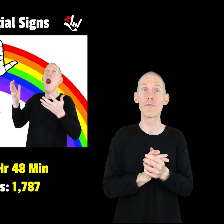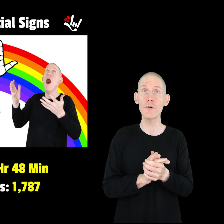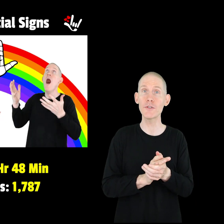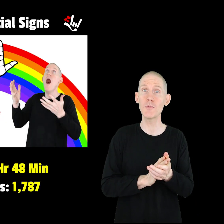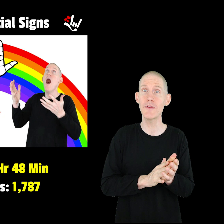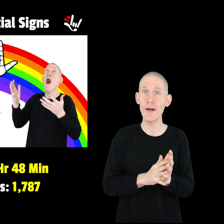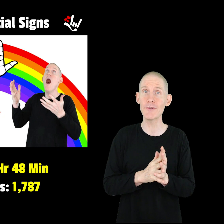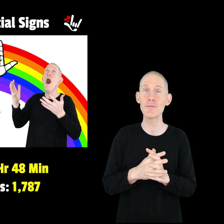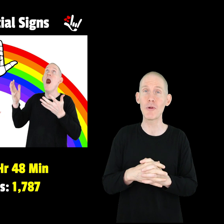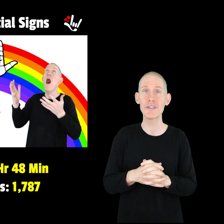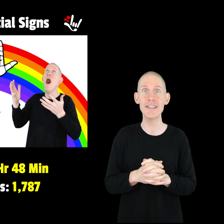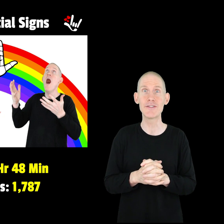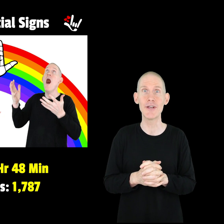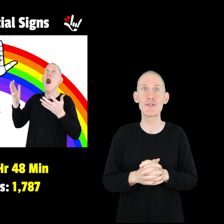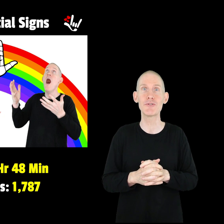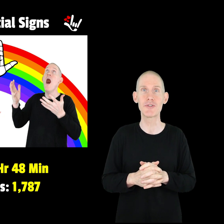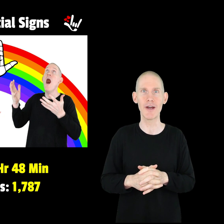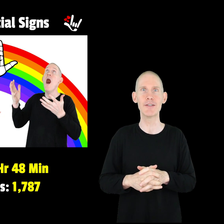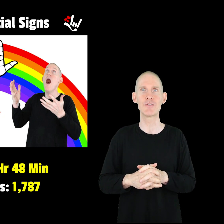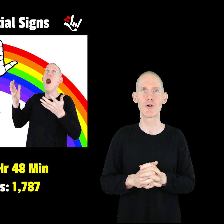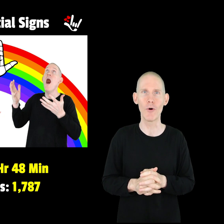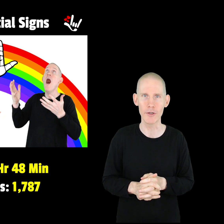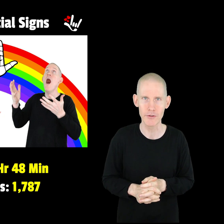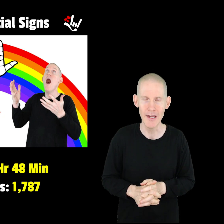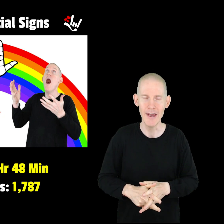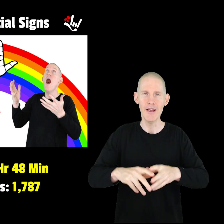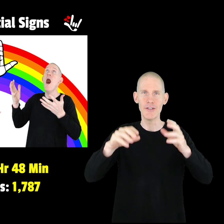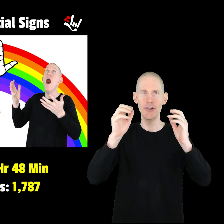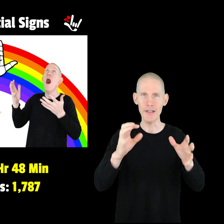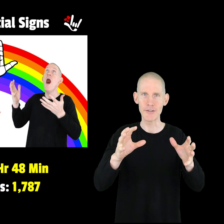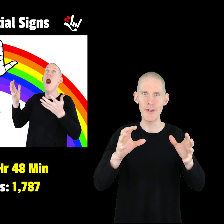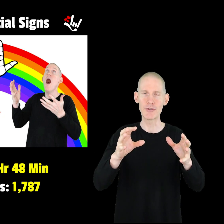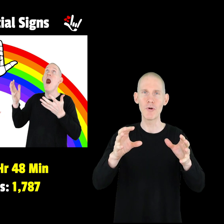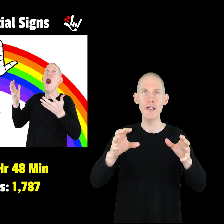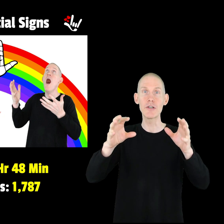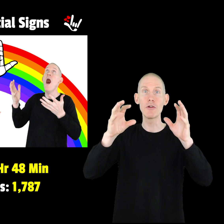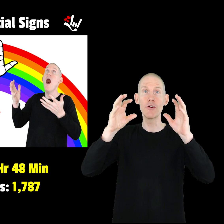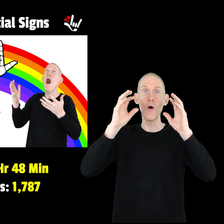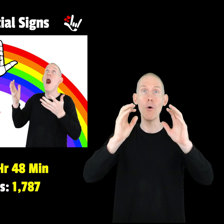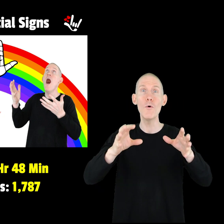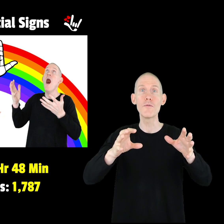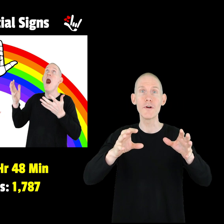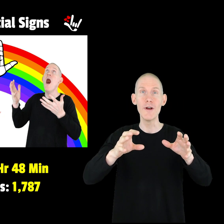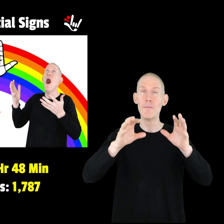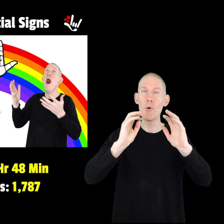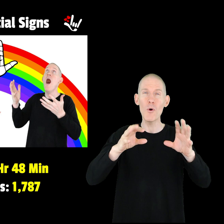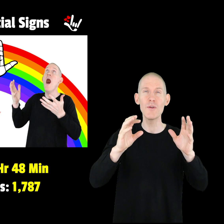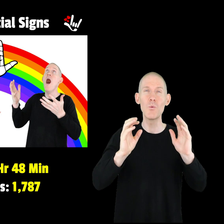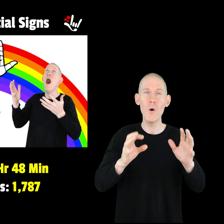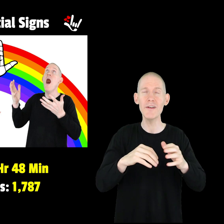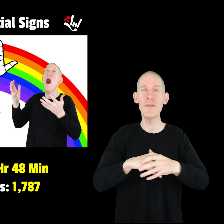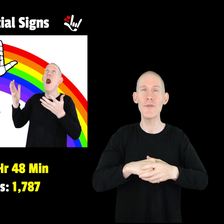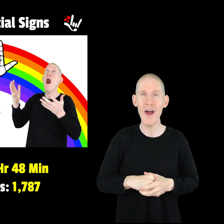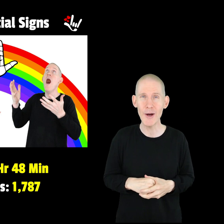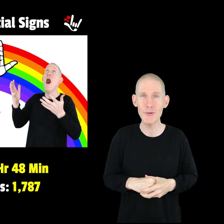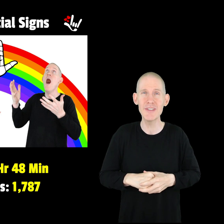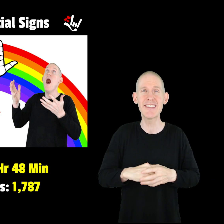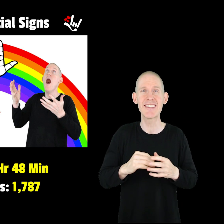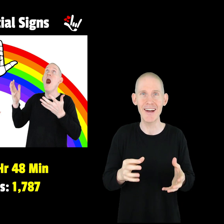first 1,000 plus essential signs course. Yes, that's right. You're going to learn over more than 1,000 signs